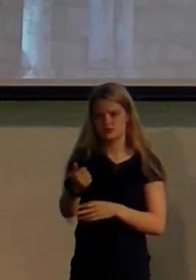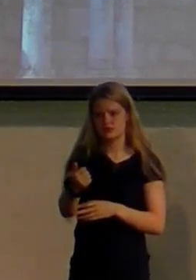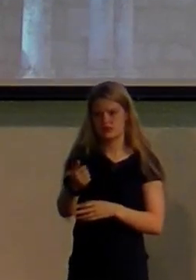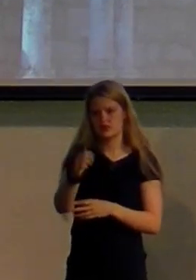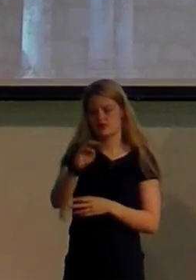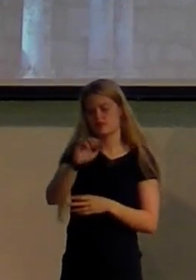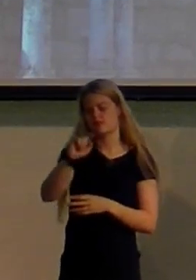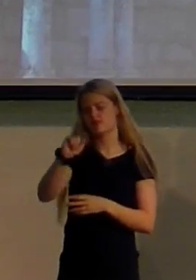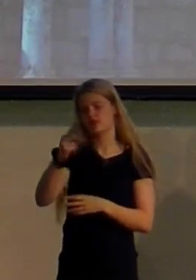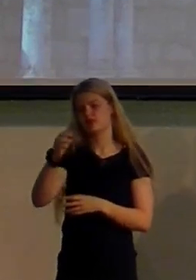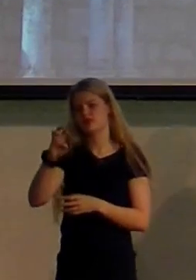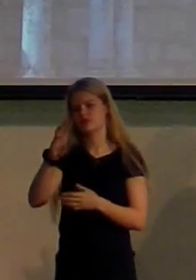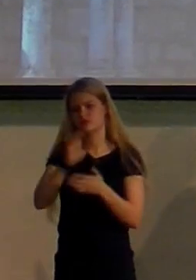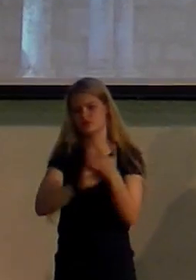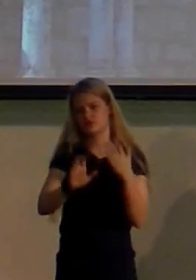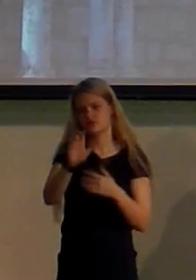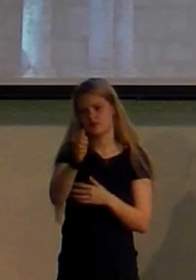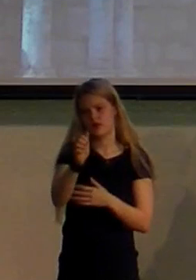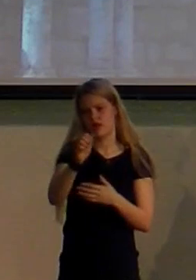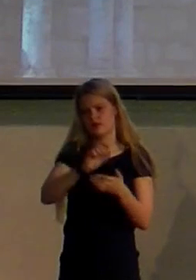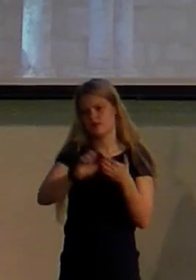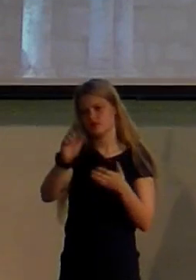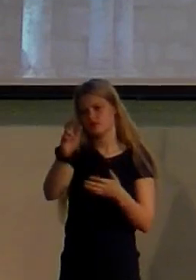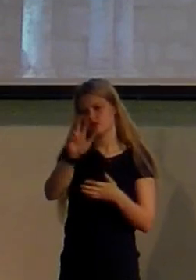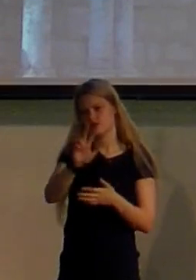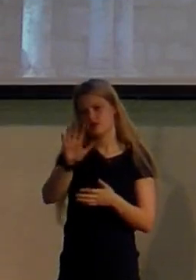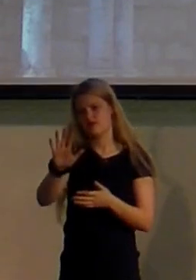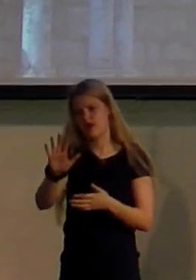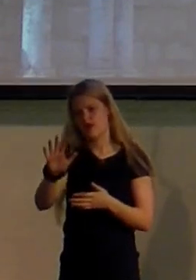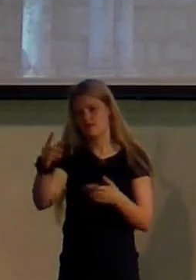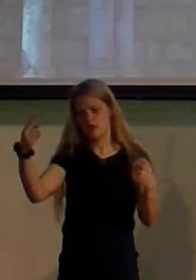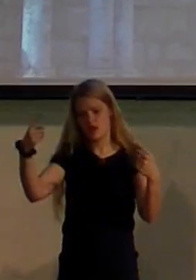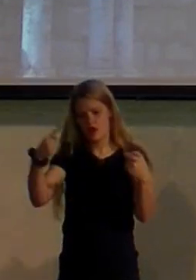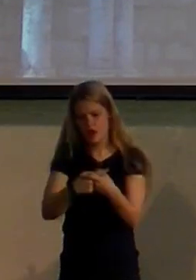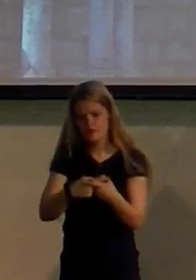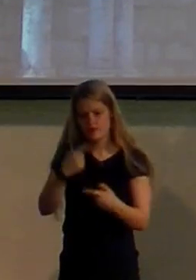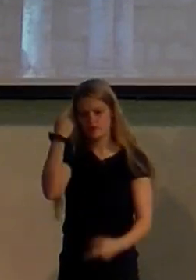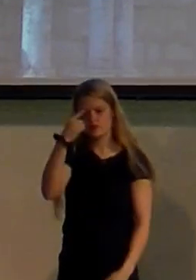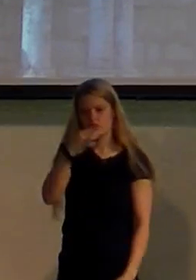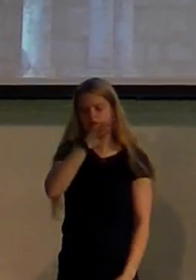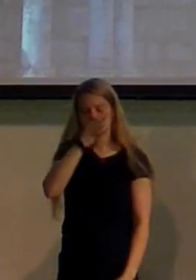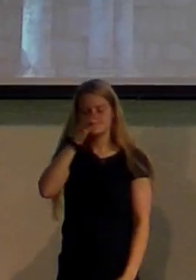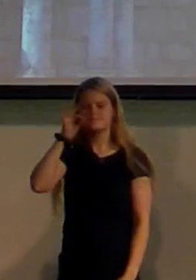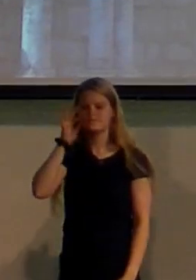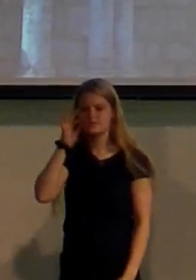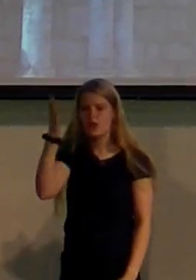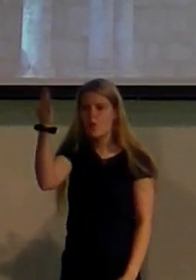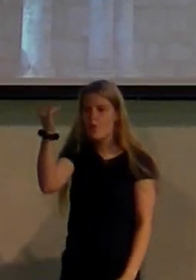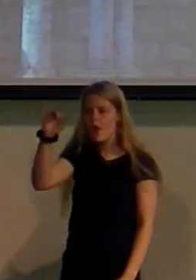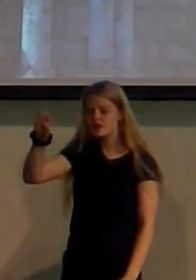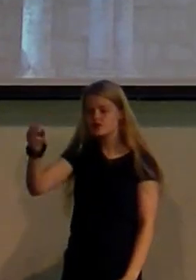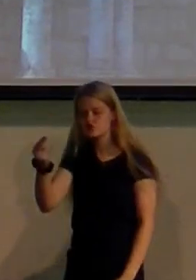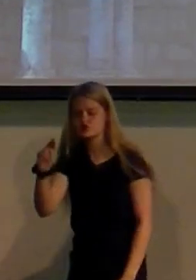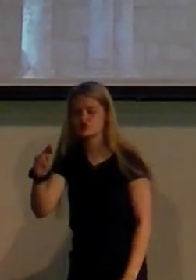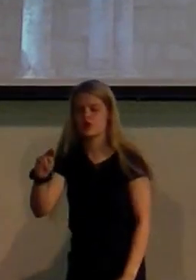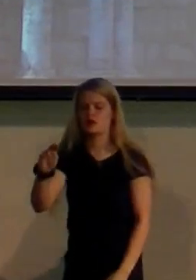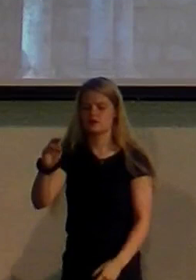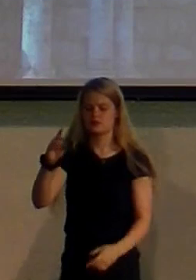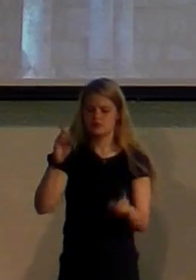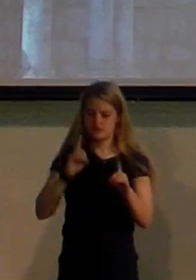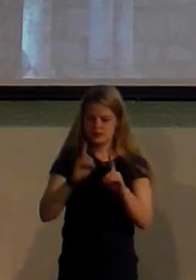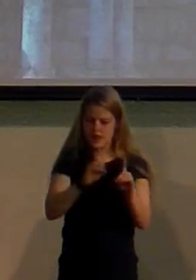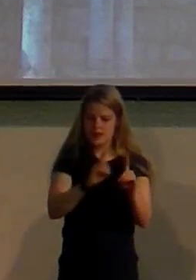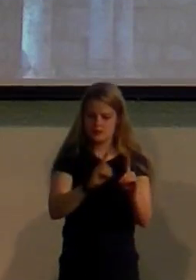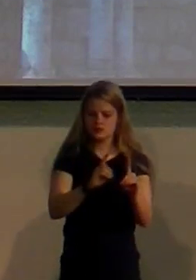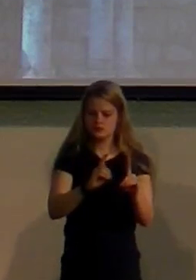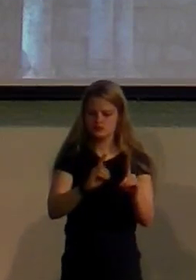he will say. Then there's a conflict over fasting. Why is it that John's disciples and the disciples of the Pharisees